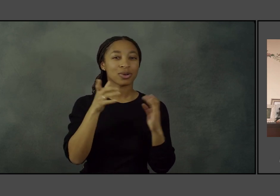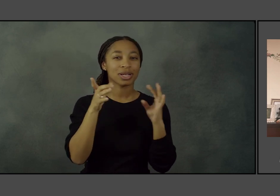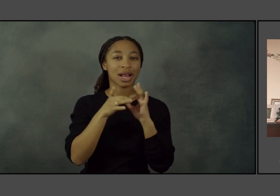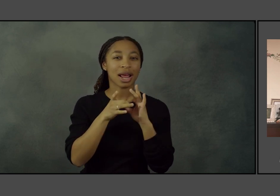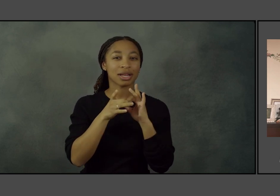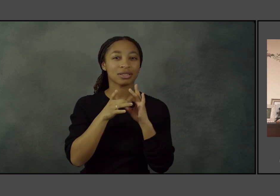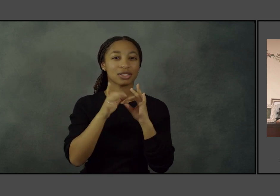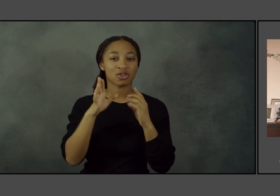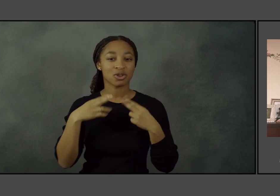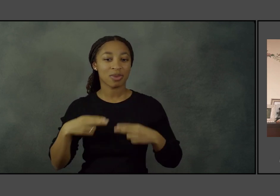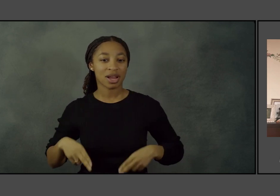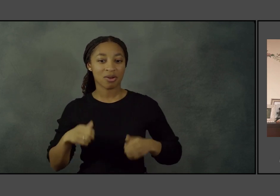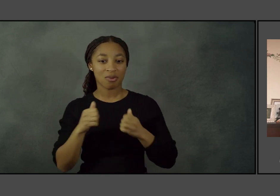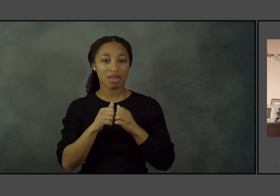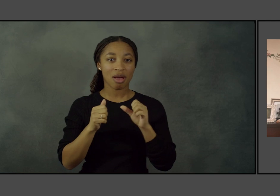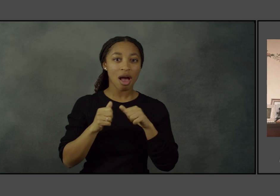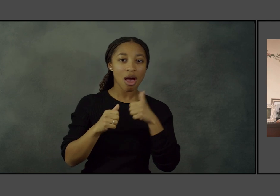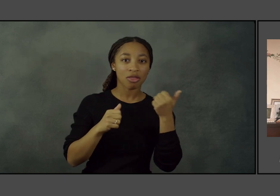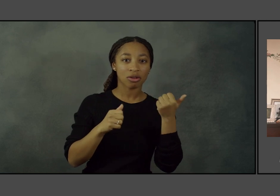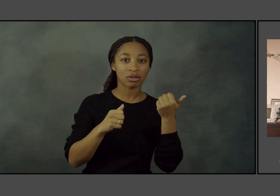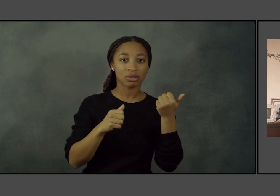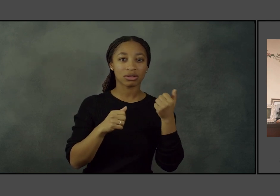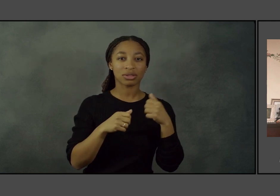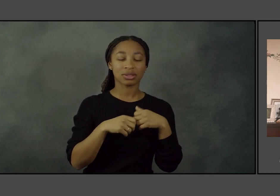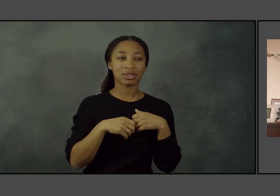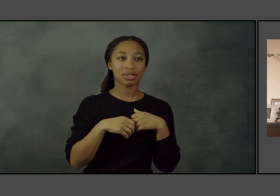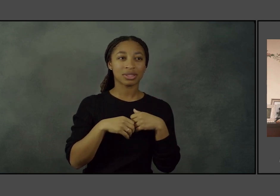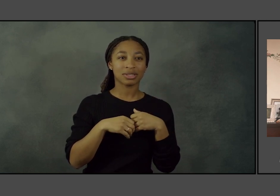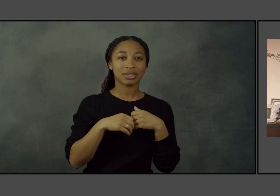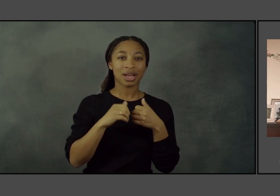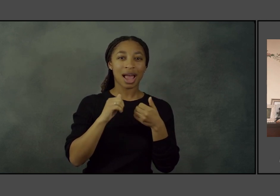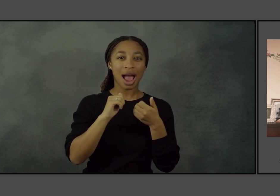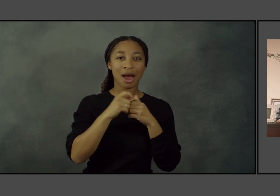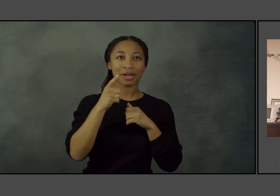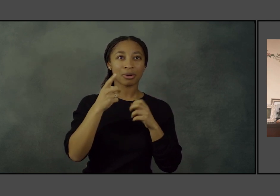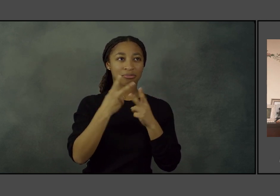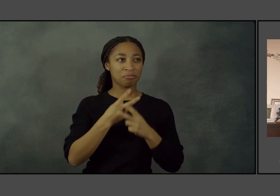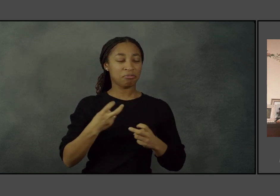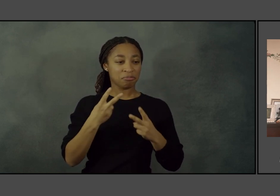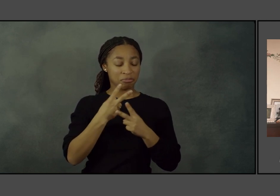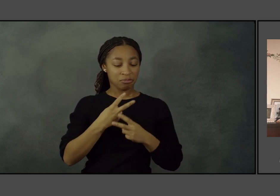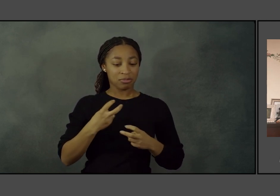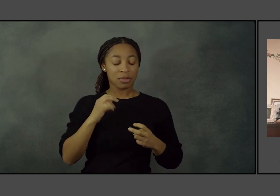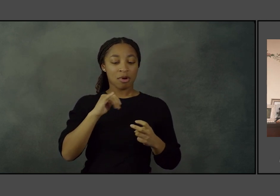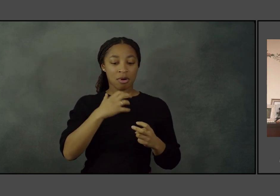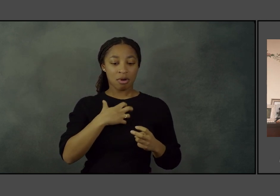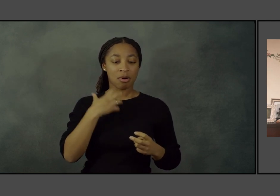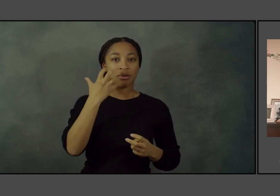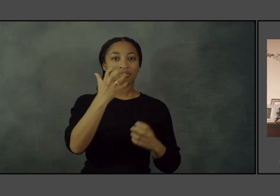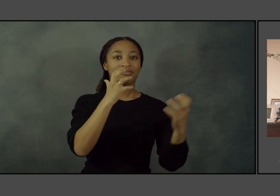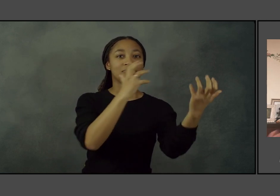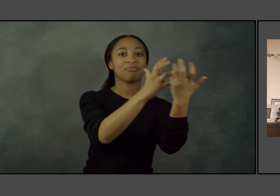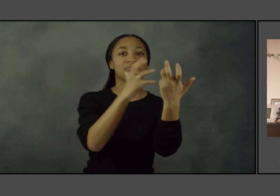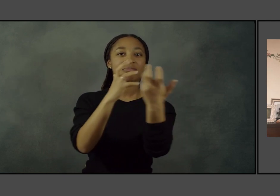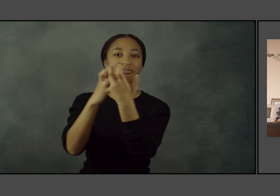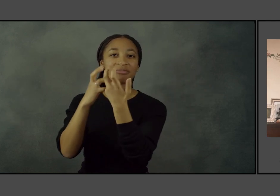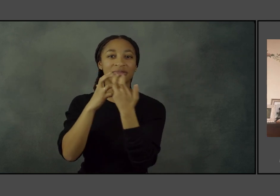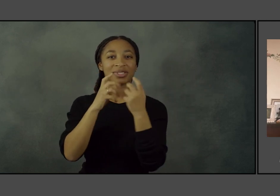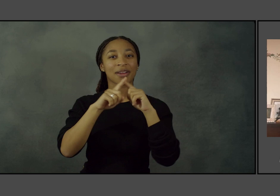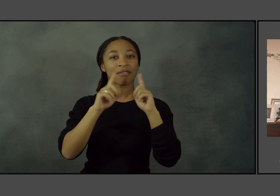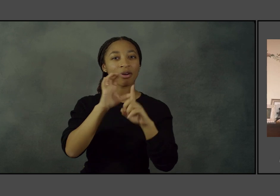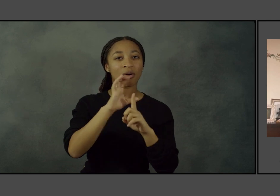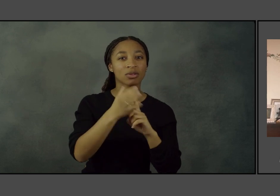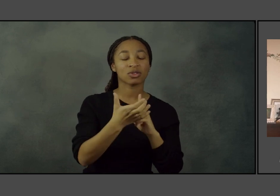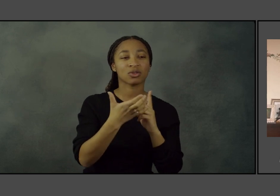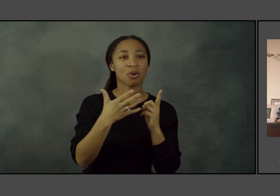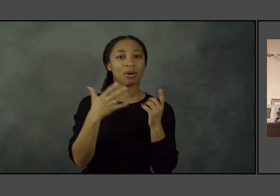you know, dig to the deepest place inside of you and, you know, play something that could make